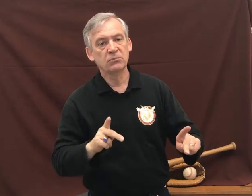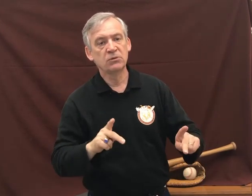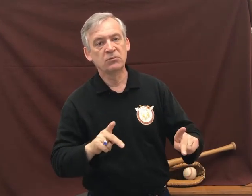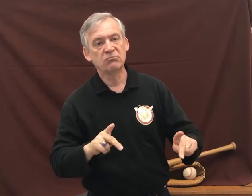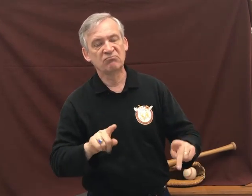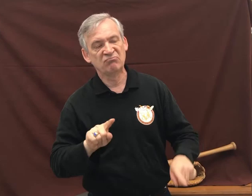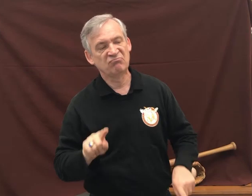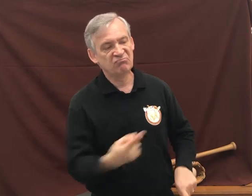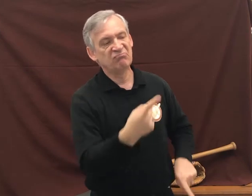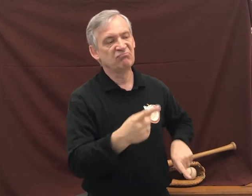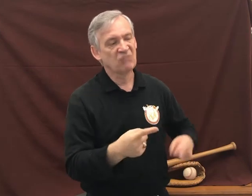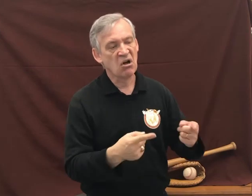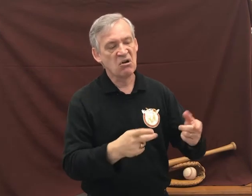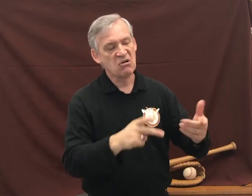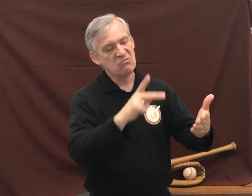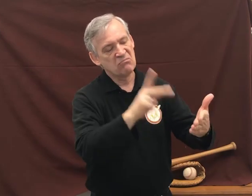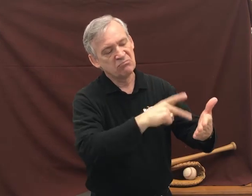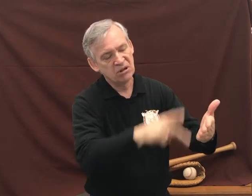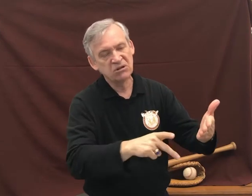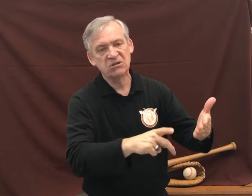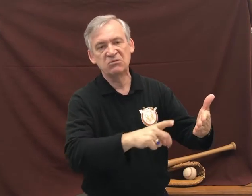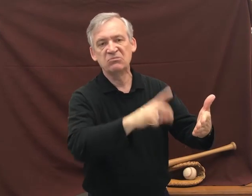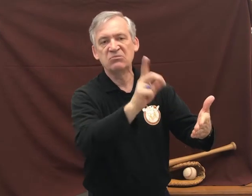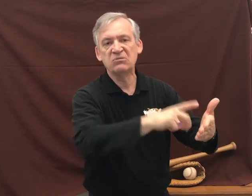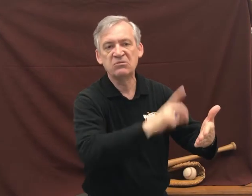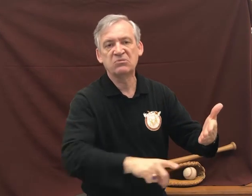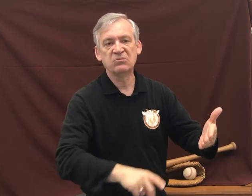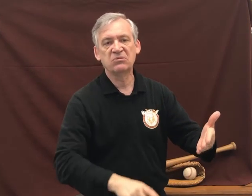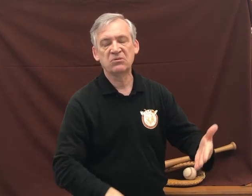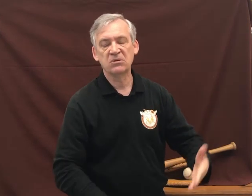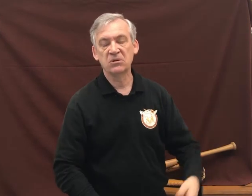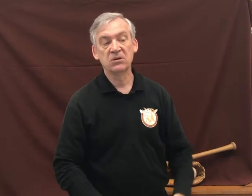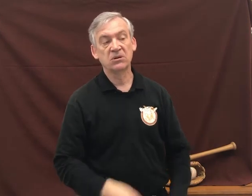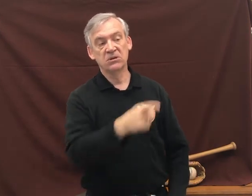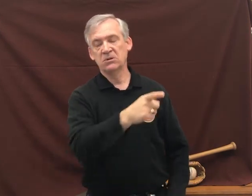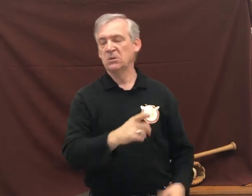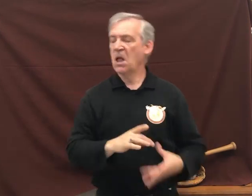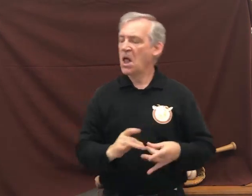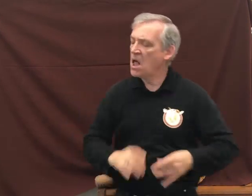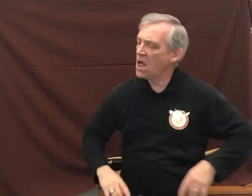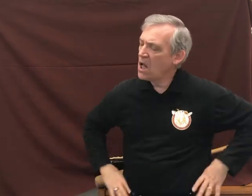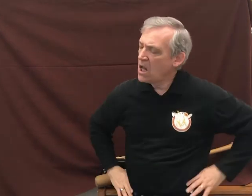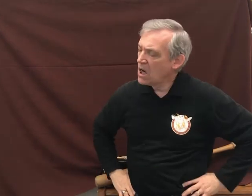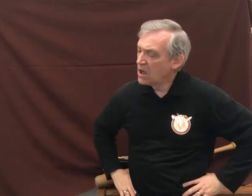"It is not fair that hearing people discriminate against me just because I am deaf," he told me.